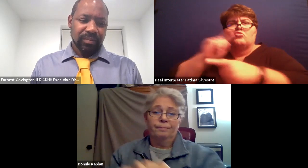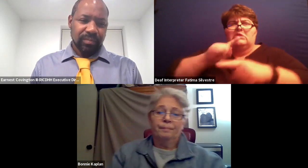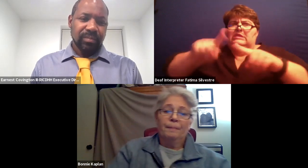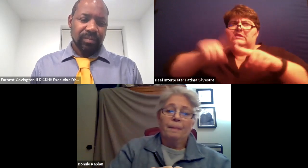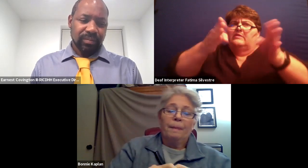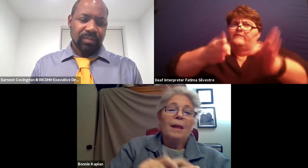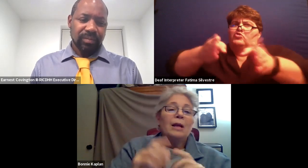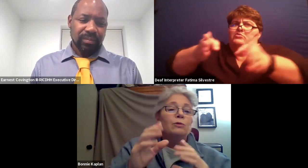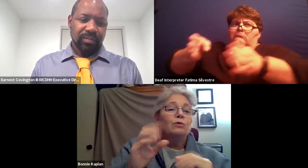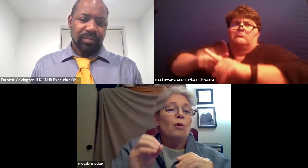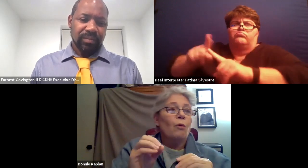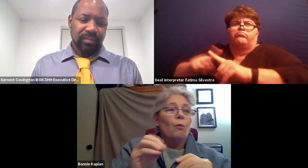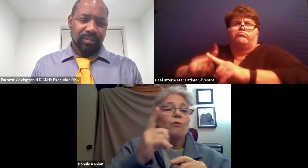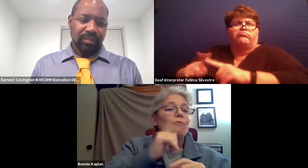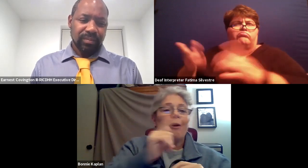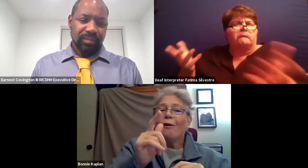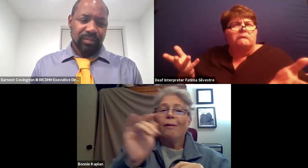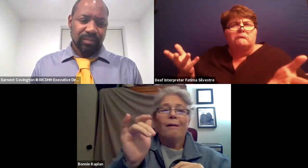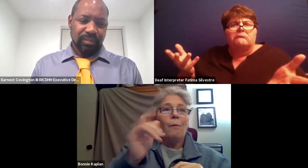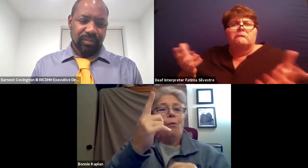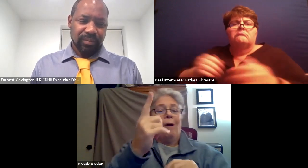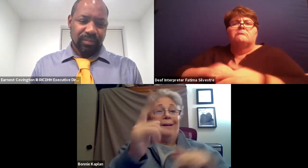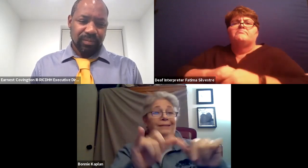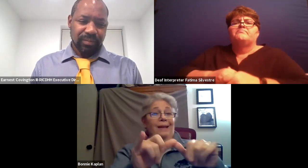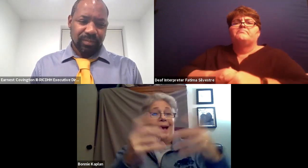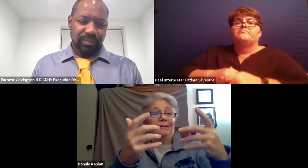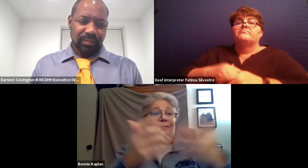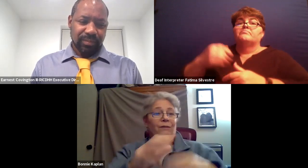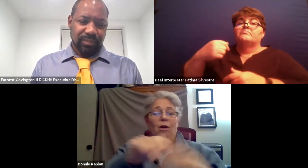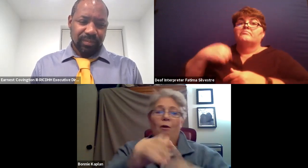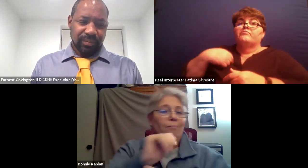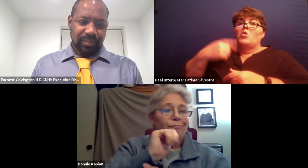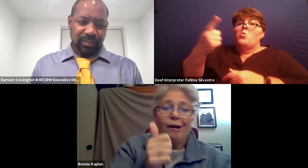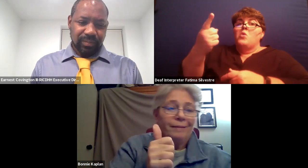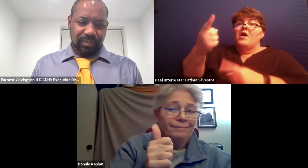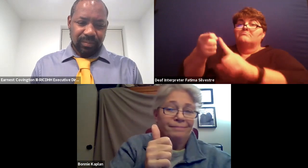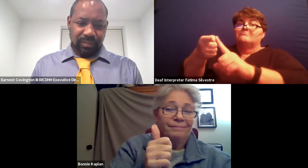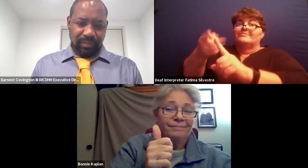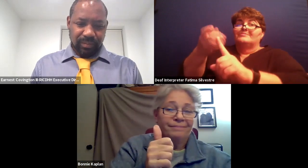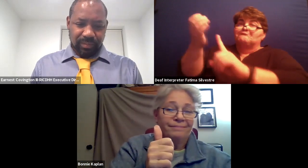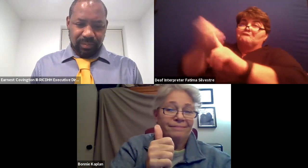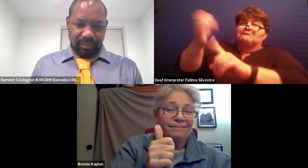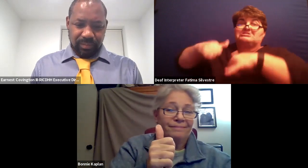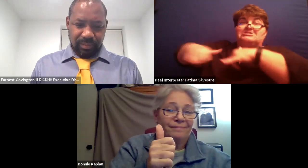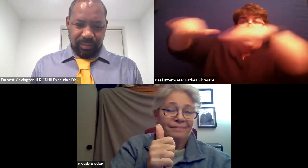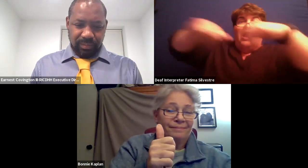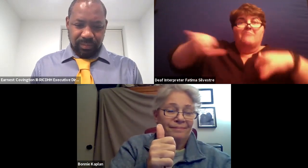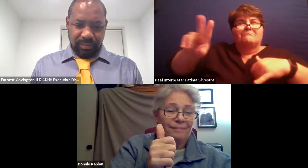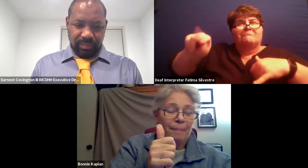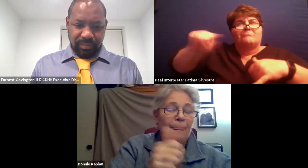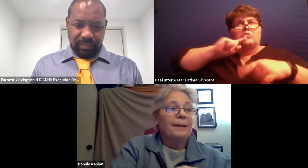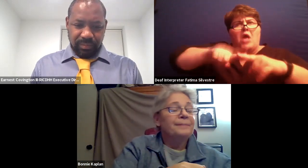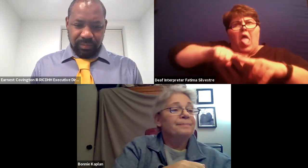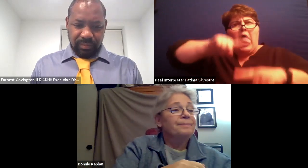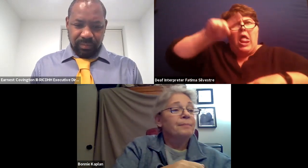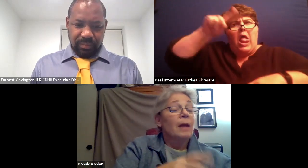Every case is different, of course. So one size doesn't fit all. We know that.